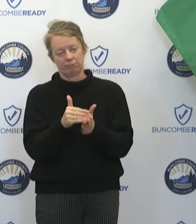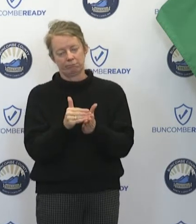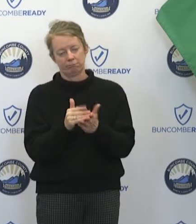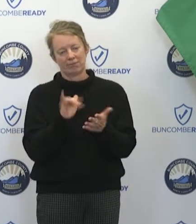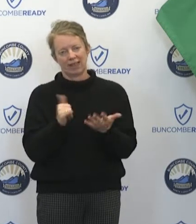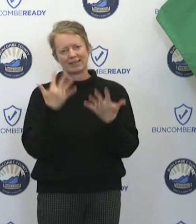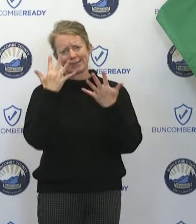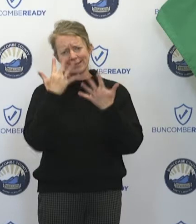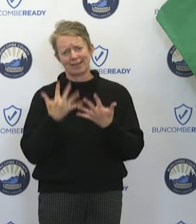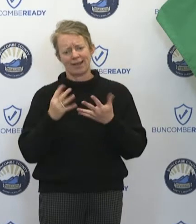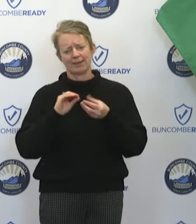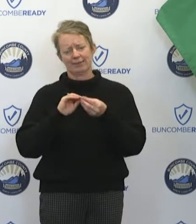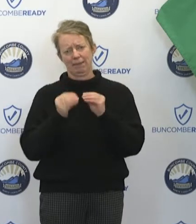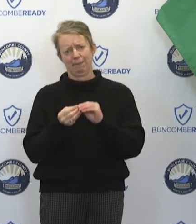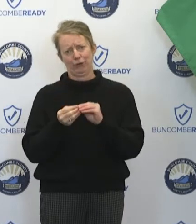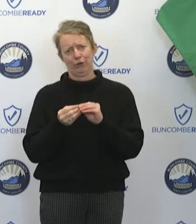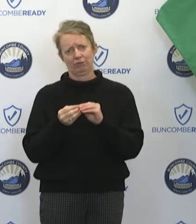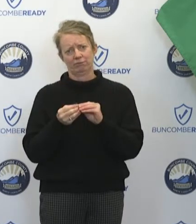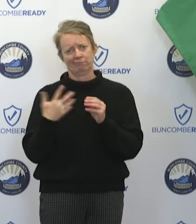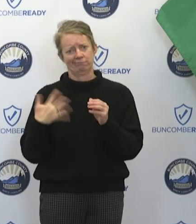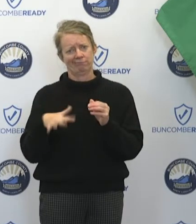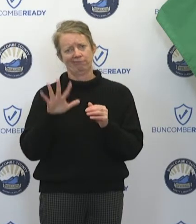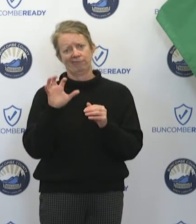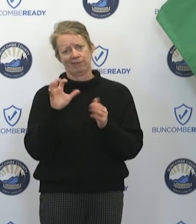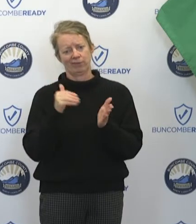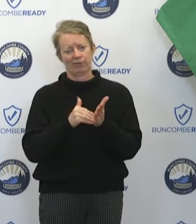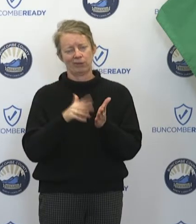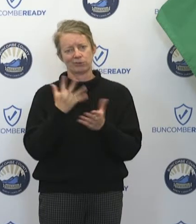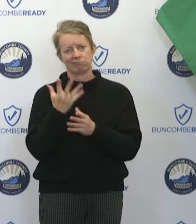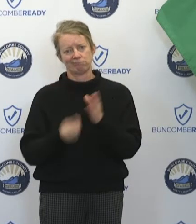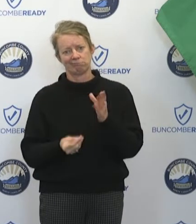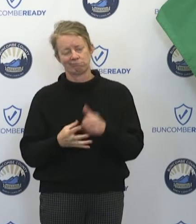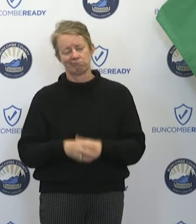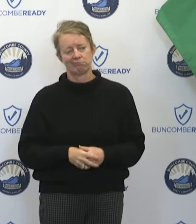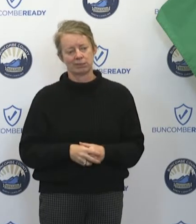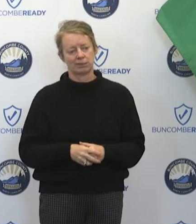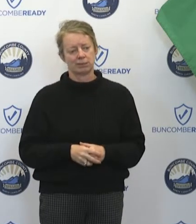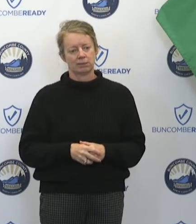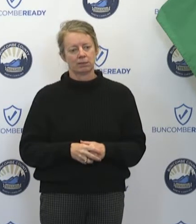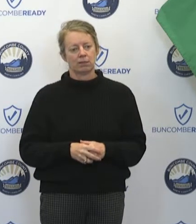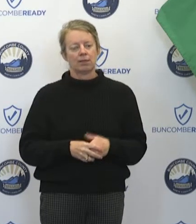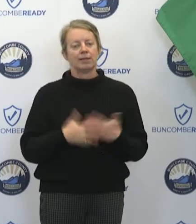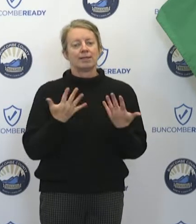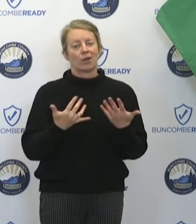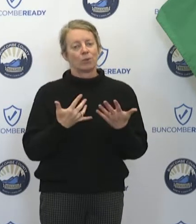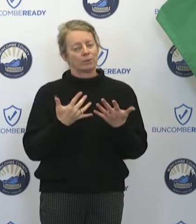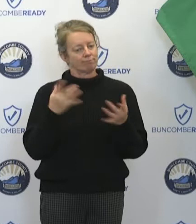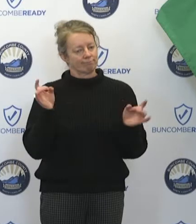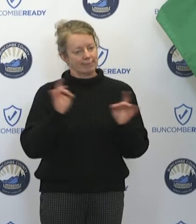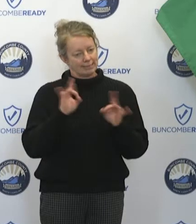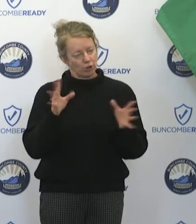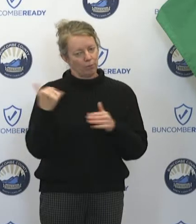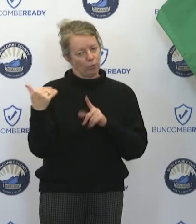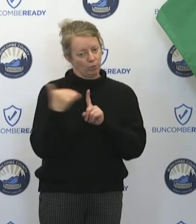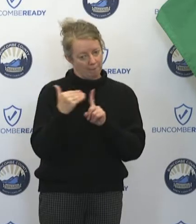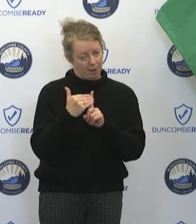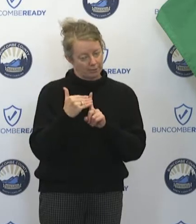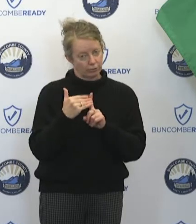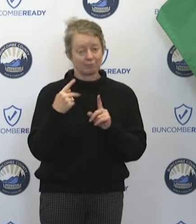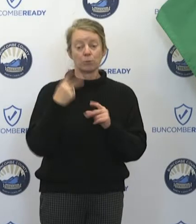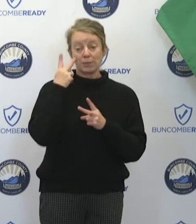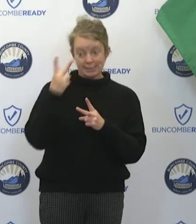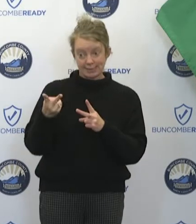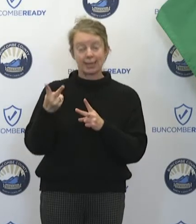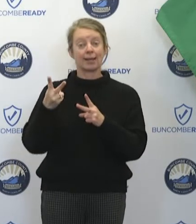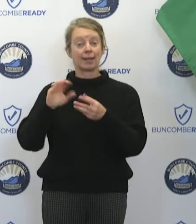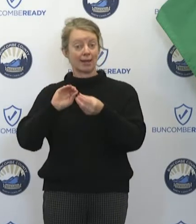lamentable milestone. It is a stark reminder that while we are seeing improvements in cases, this is